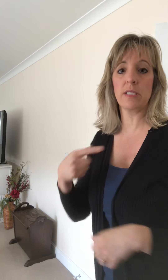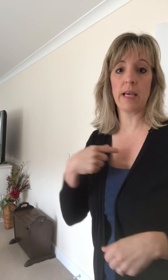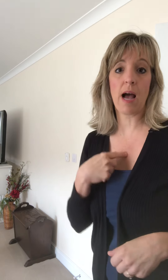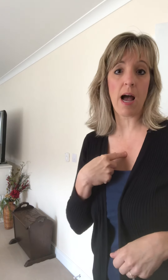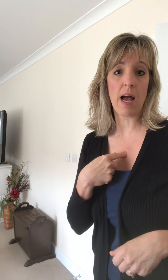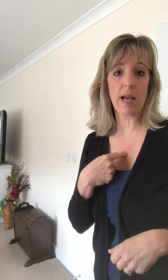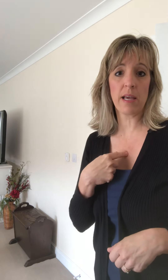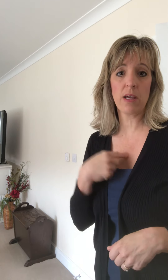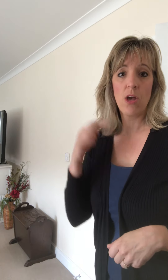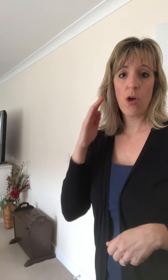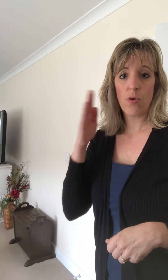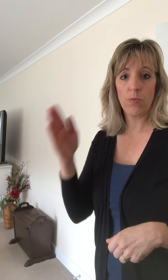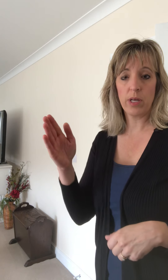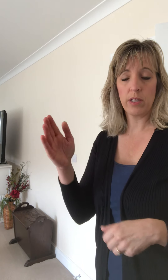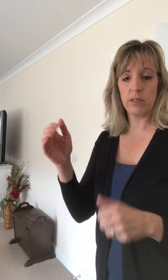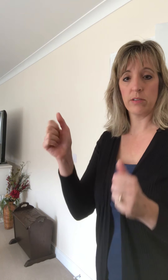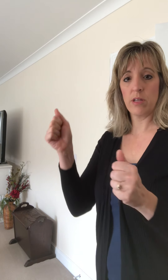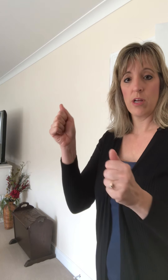say, I will